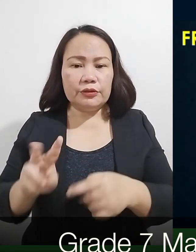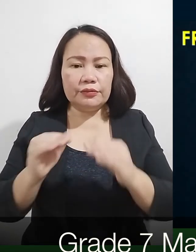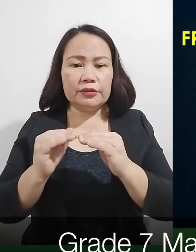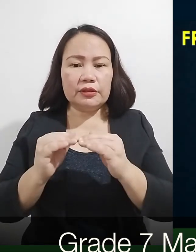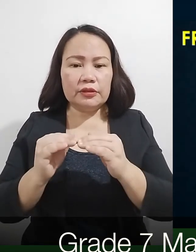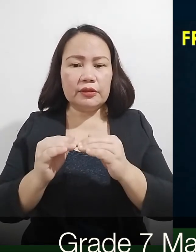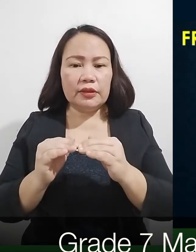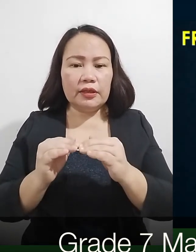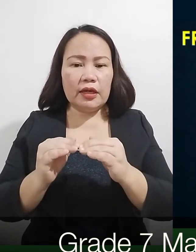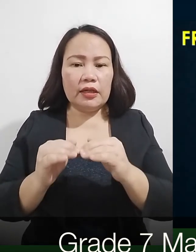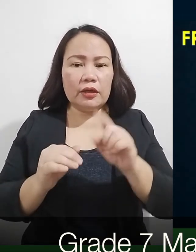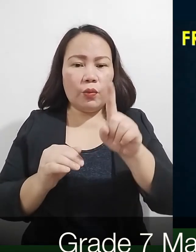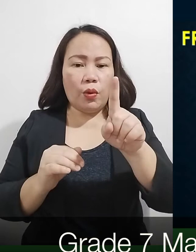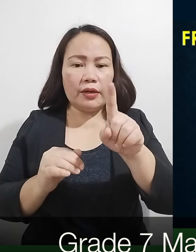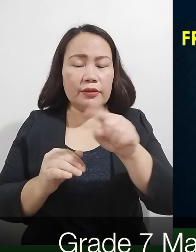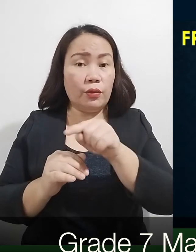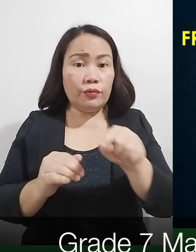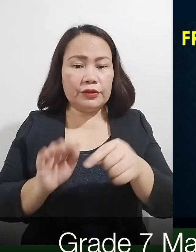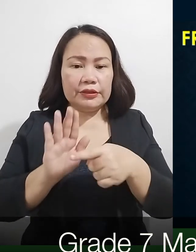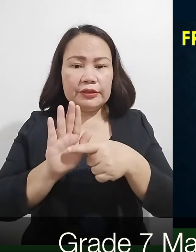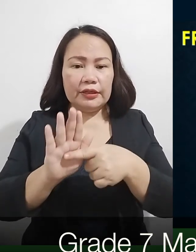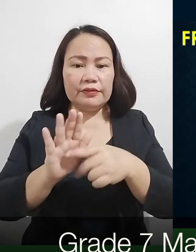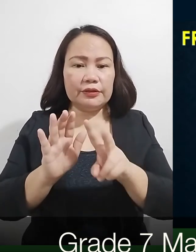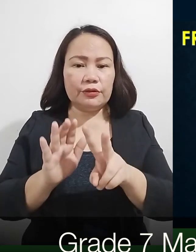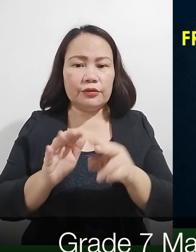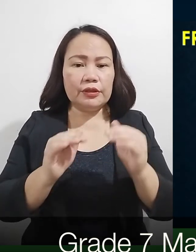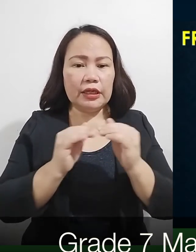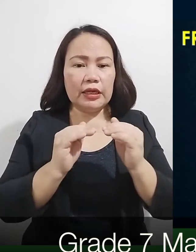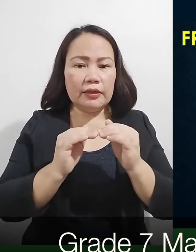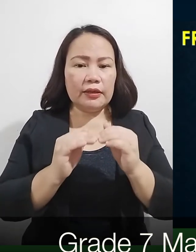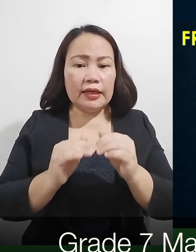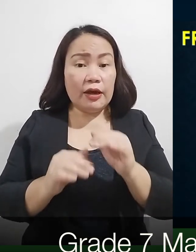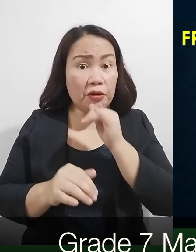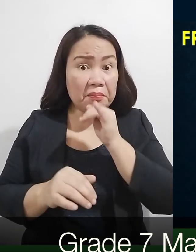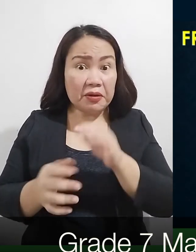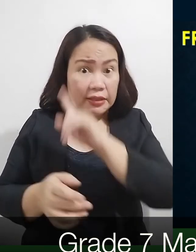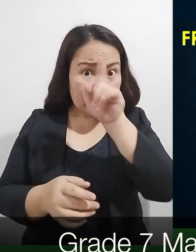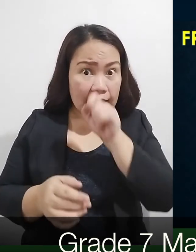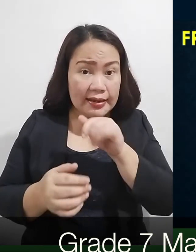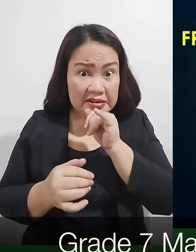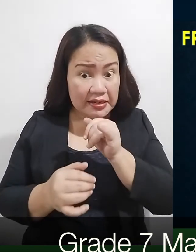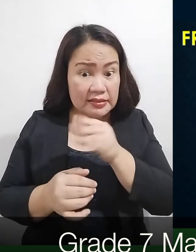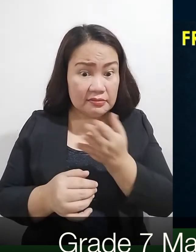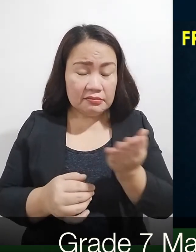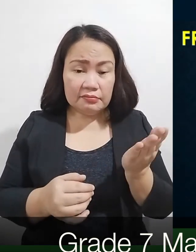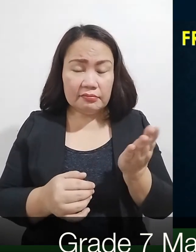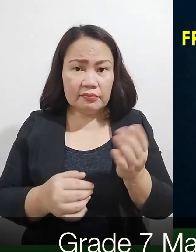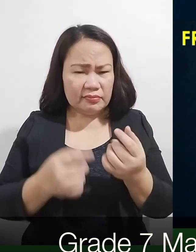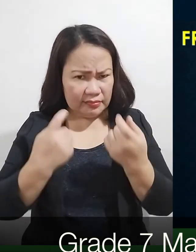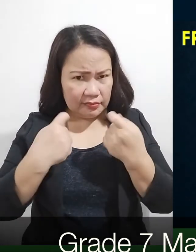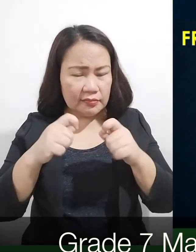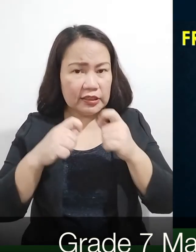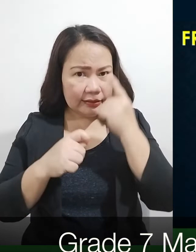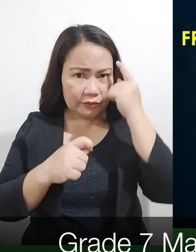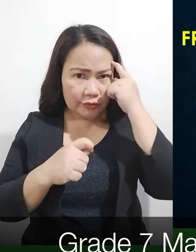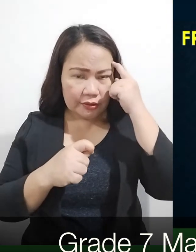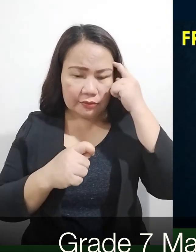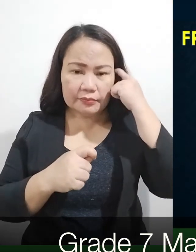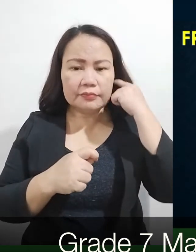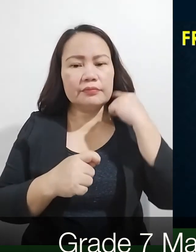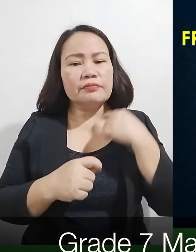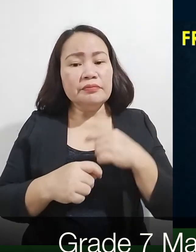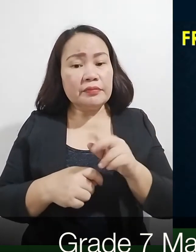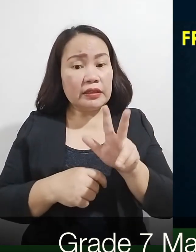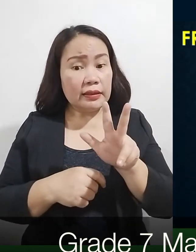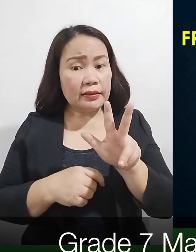to 1 over negative 2. And negative 1/2. Okay. So, try to